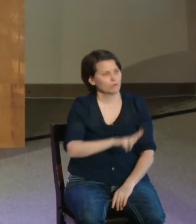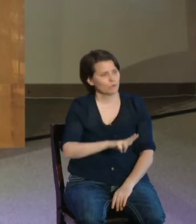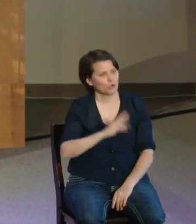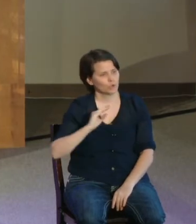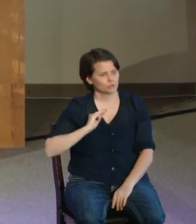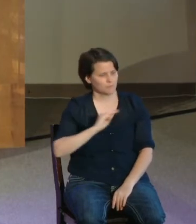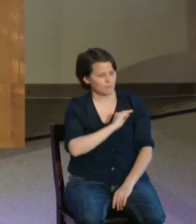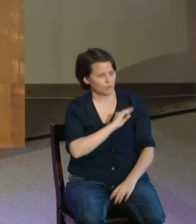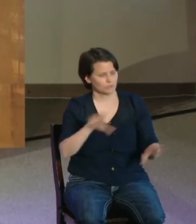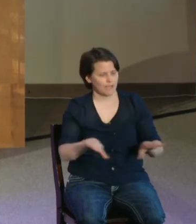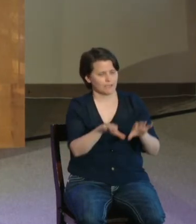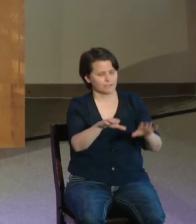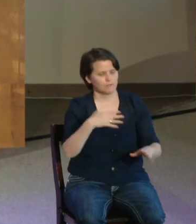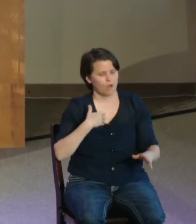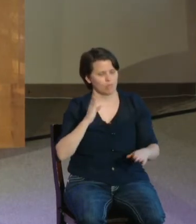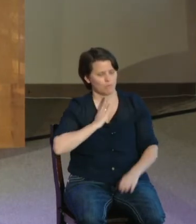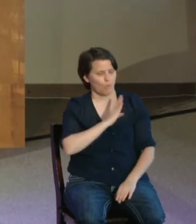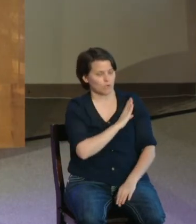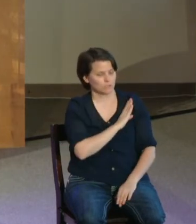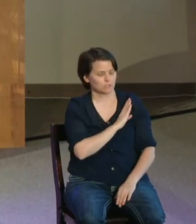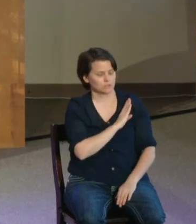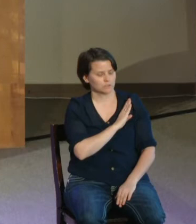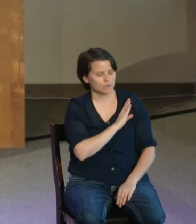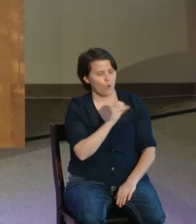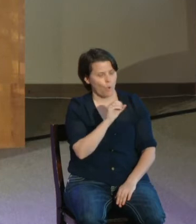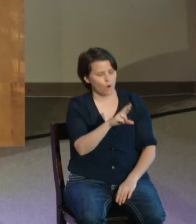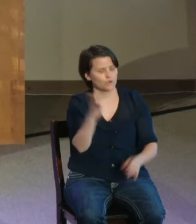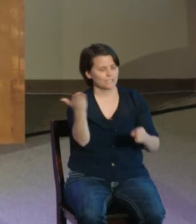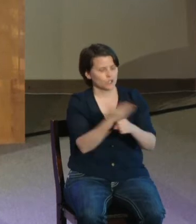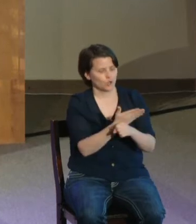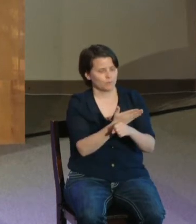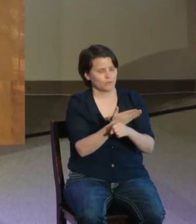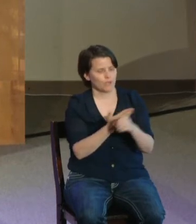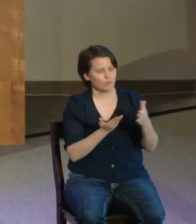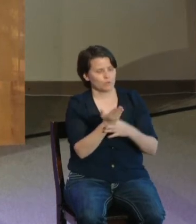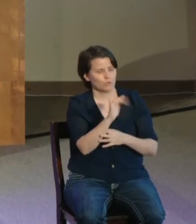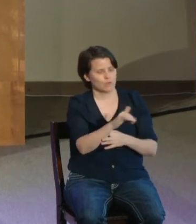members on the board, or you can terminate by that same vote.